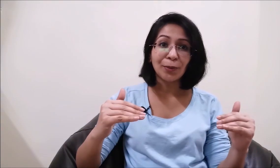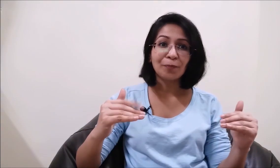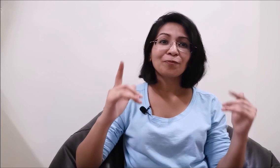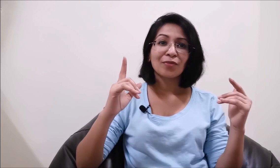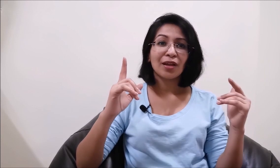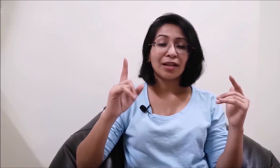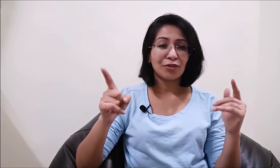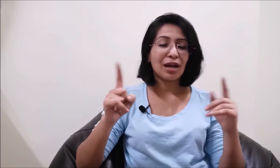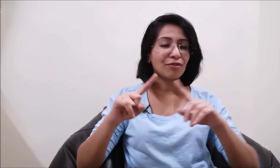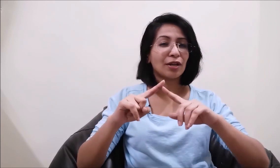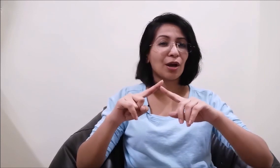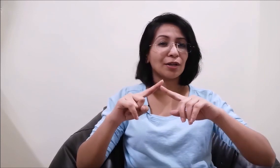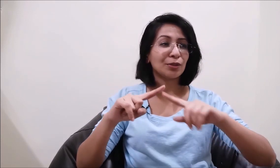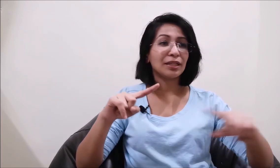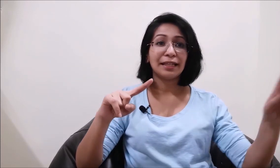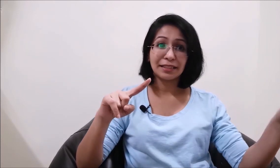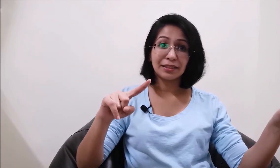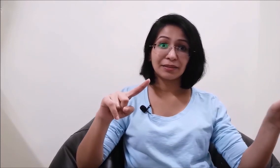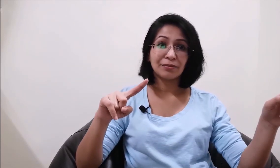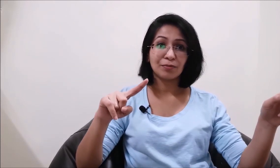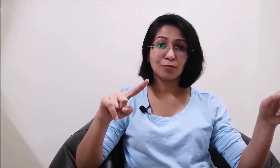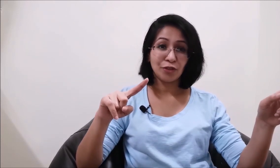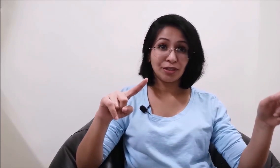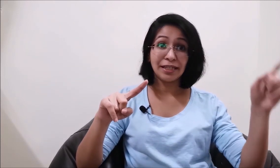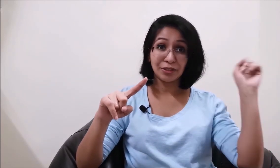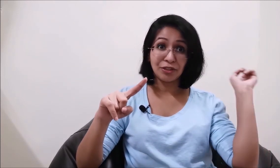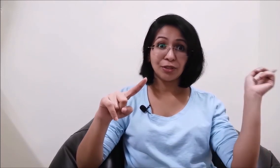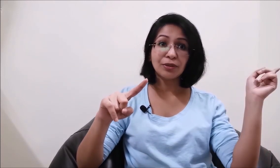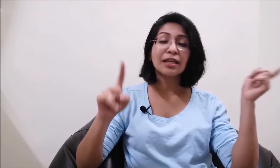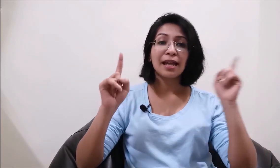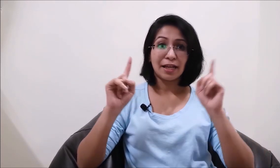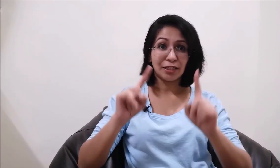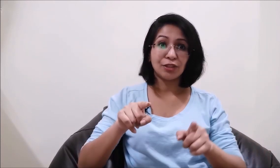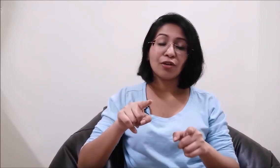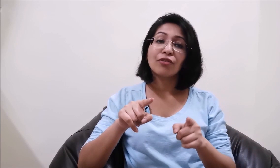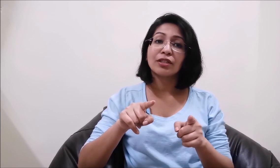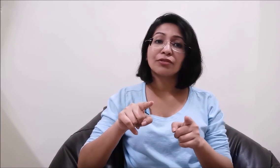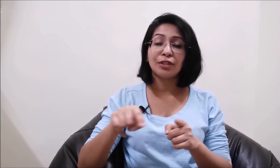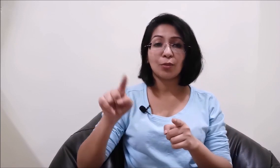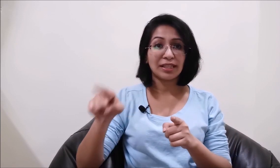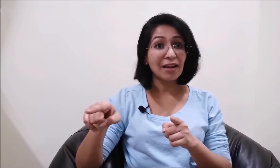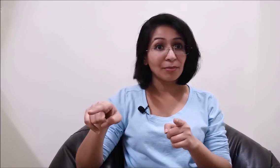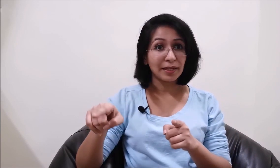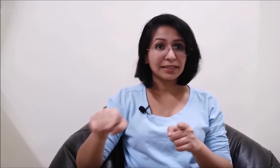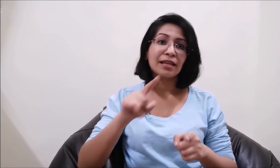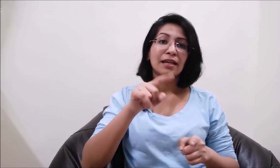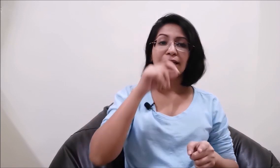you if you have not gone through the later videos, and this is your first video with alphabets. Let's